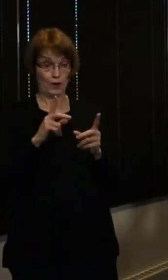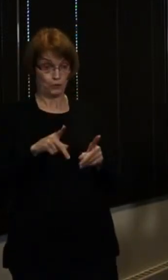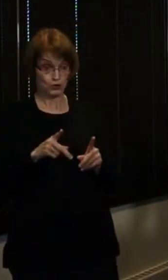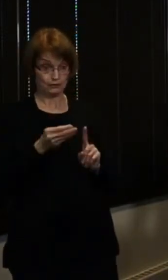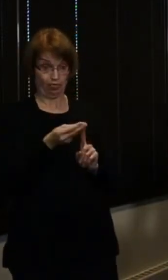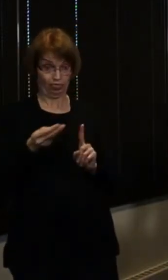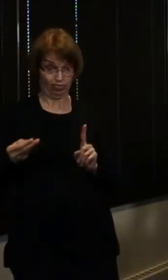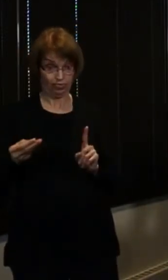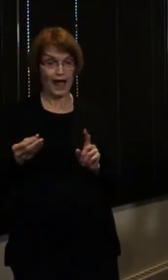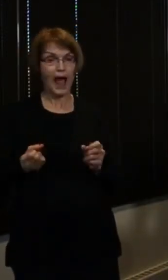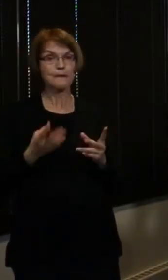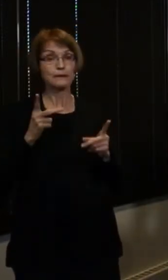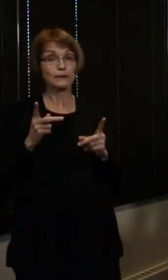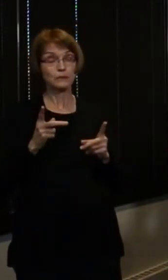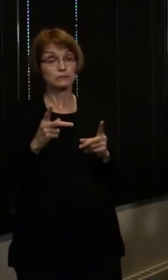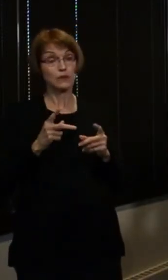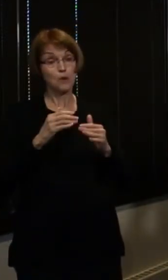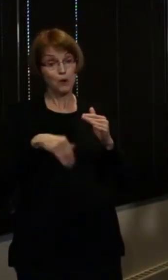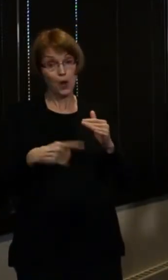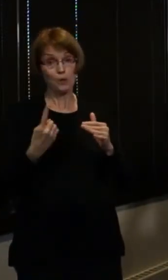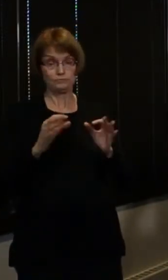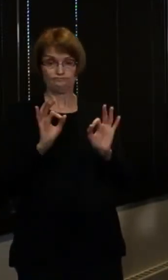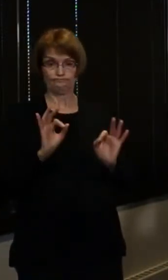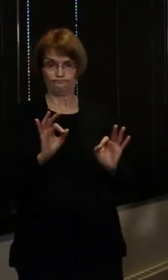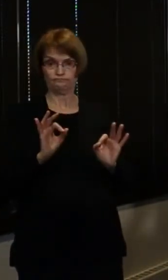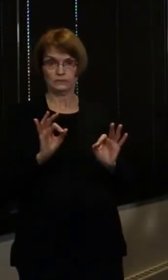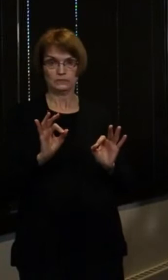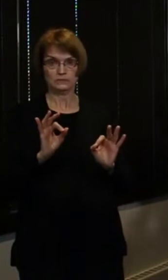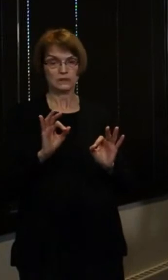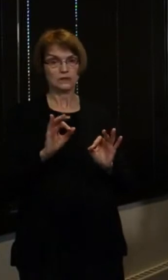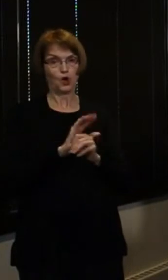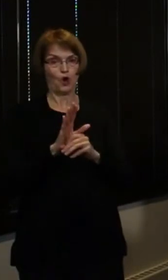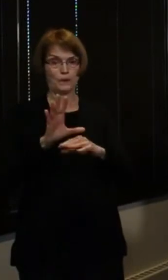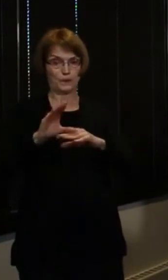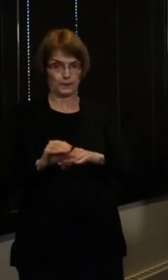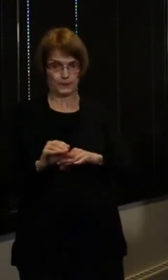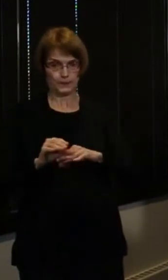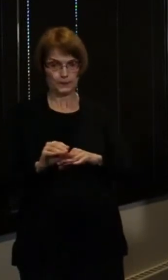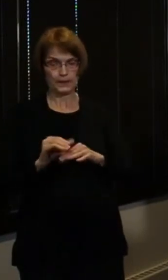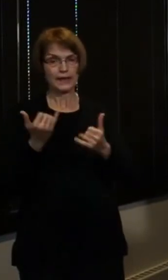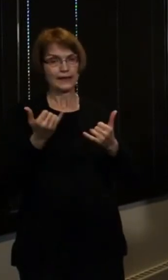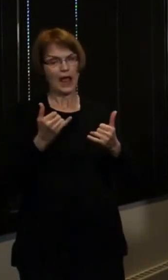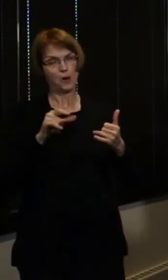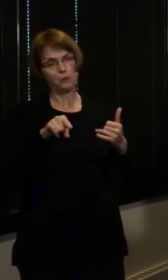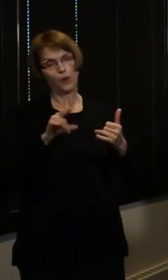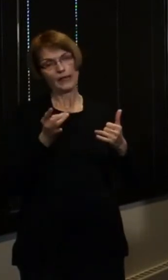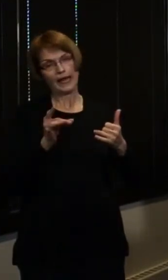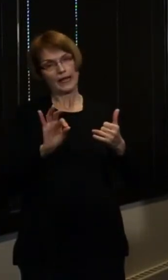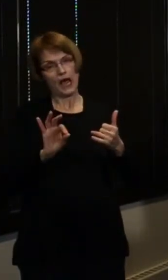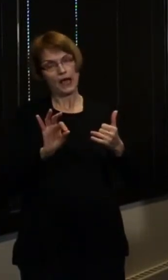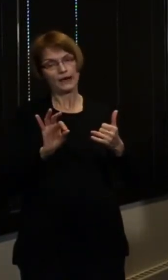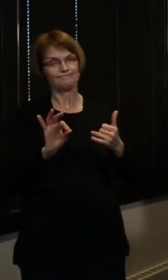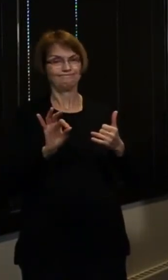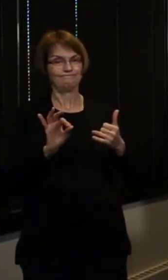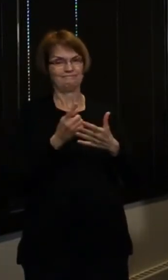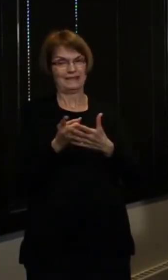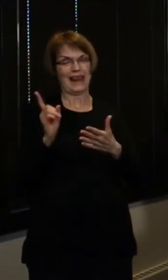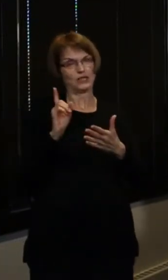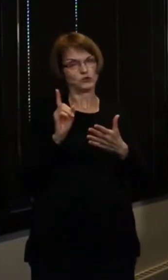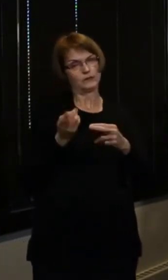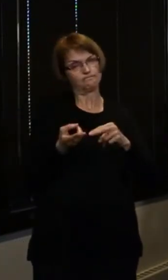good. Above 1 means continued transmission. We're at around 0.89 right now. Certainly has ticked up a little bit over the past